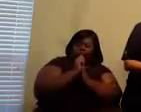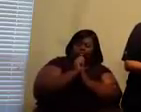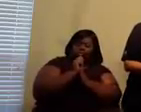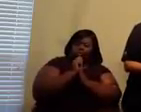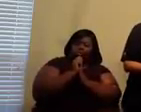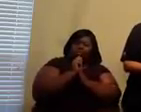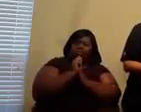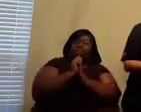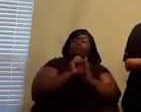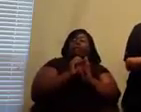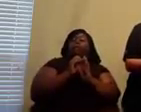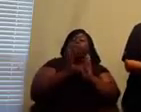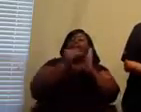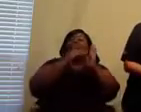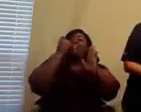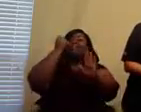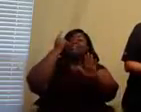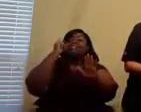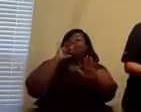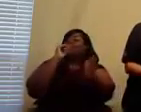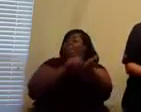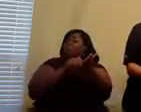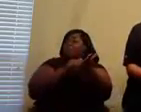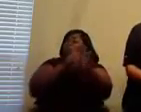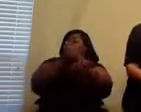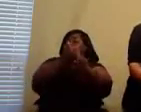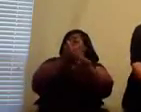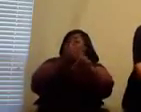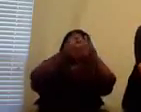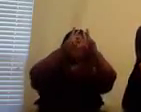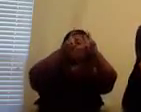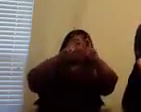We're not making any medical claims. Please do the research for yourself.